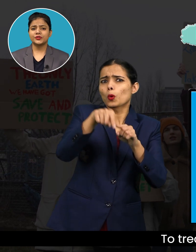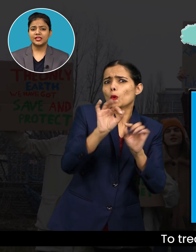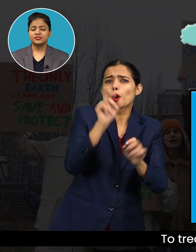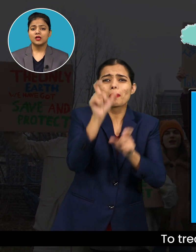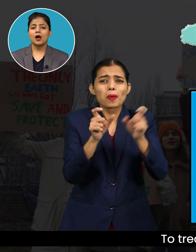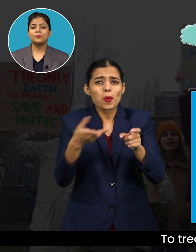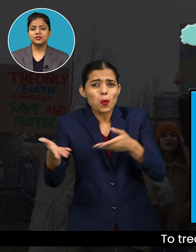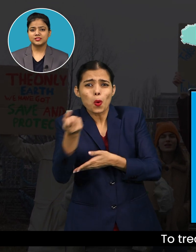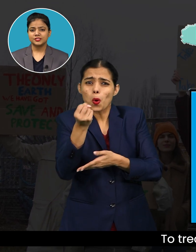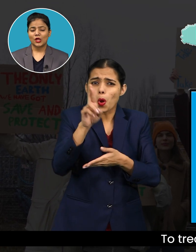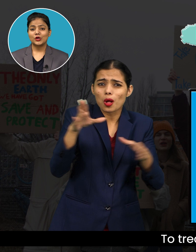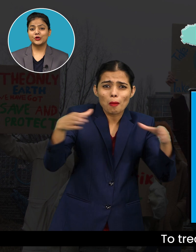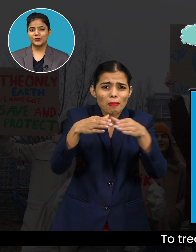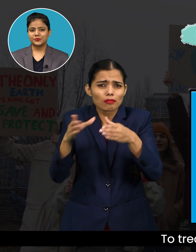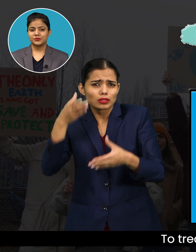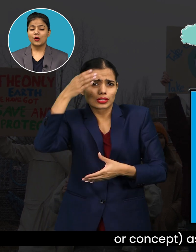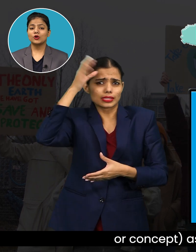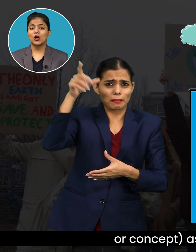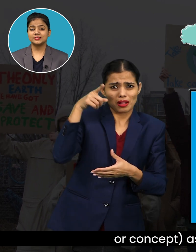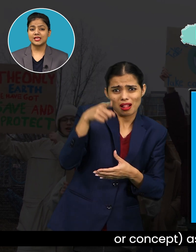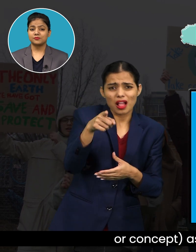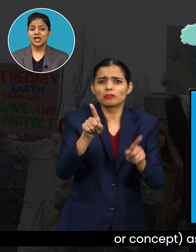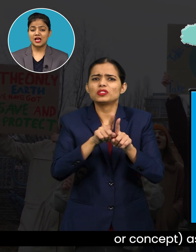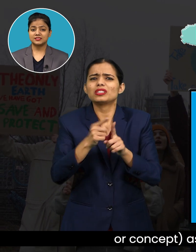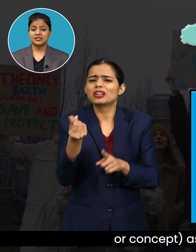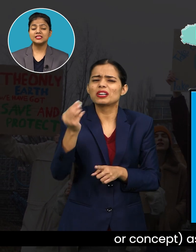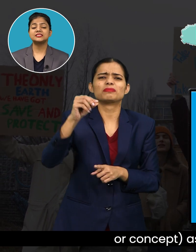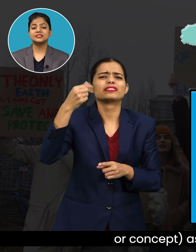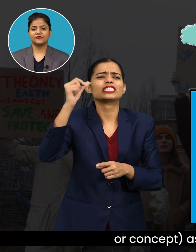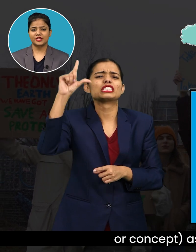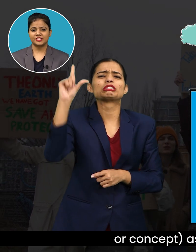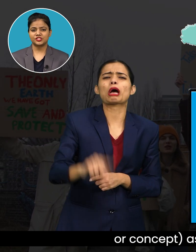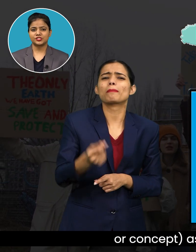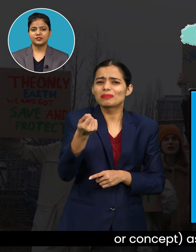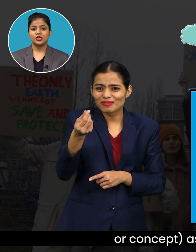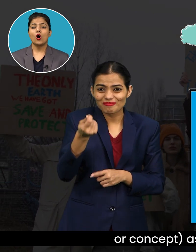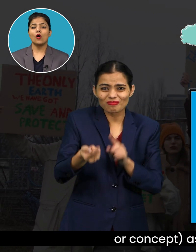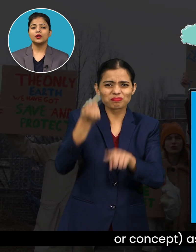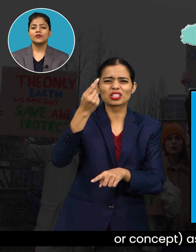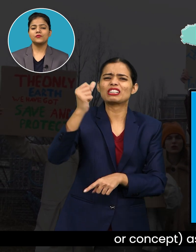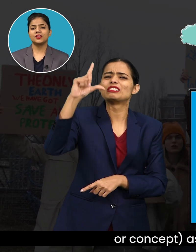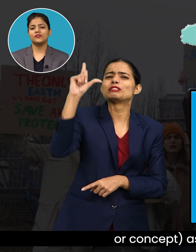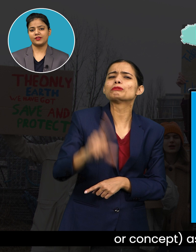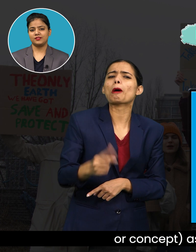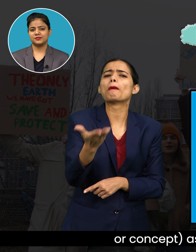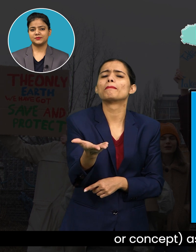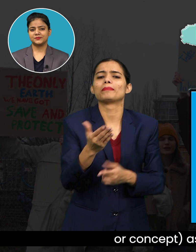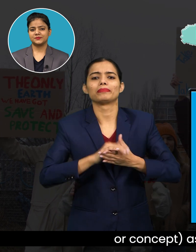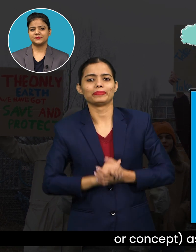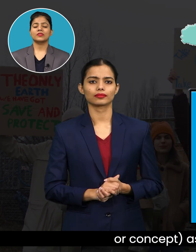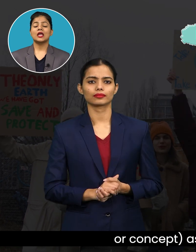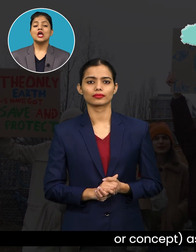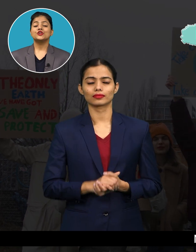to treat a person, group, or concept as insignificant or peripheral.